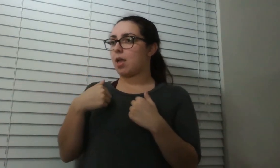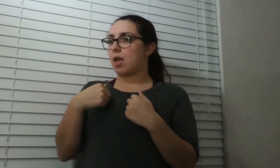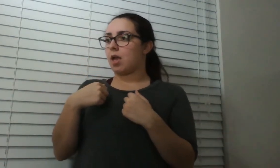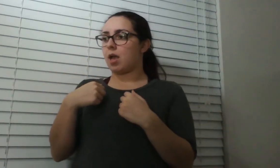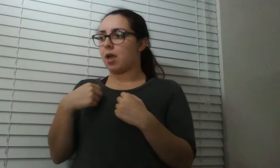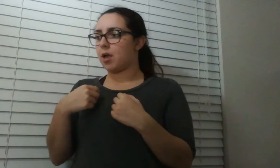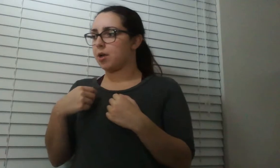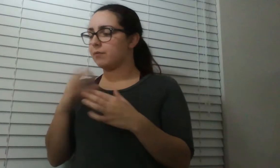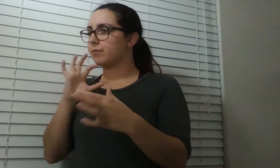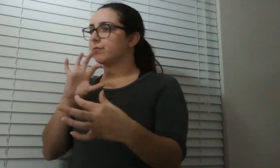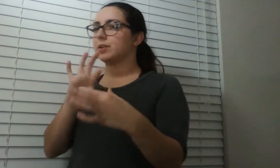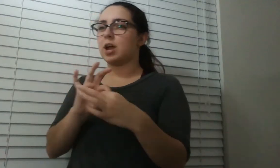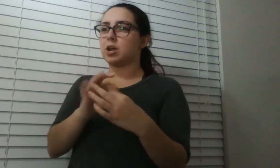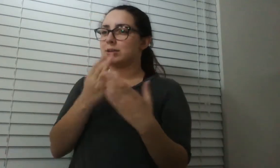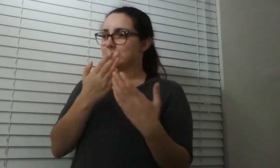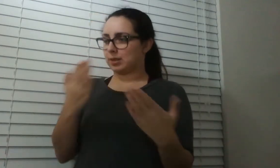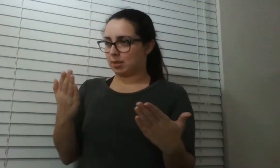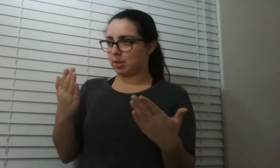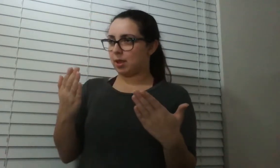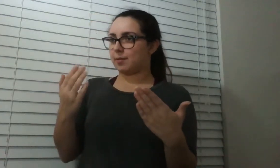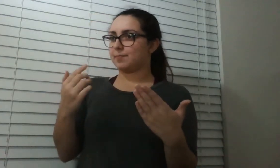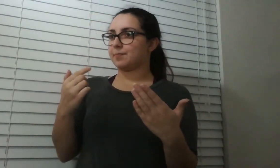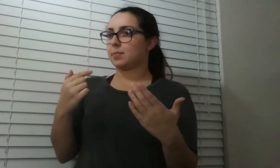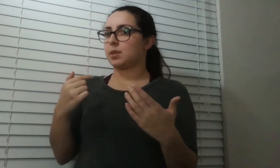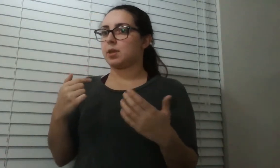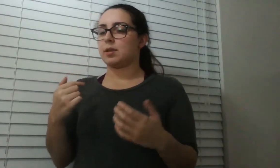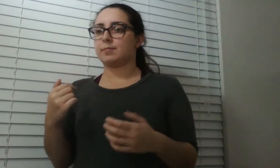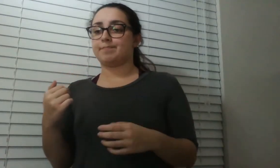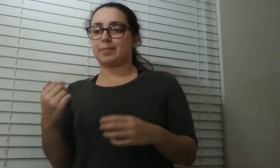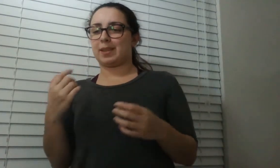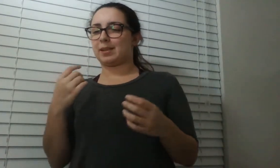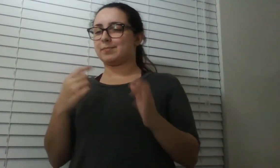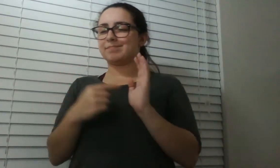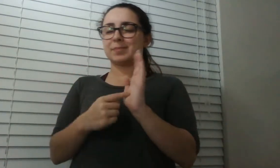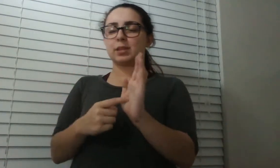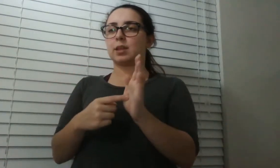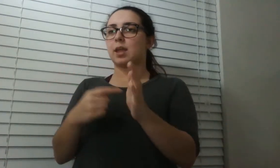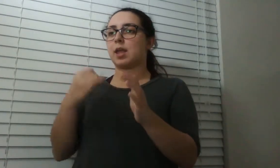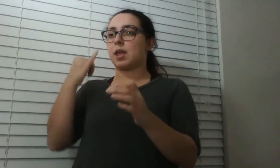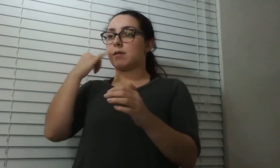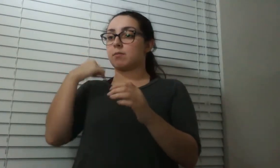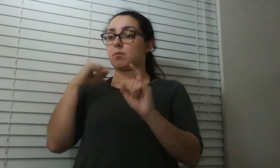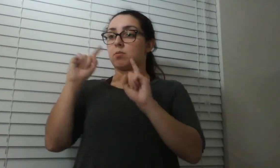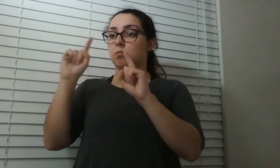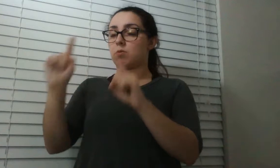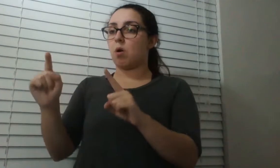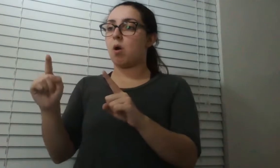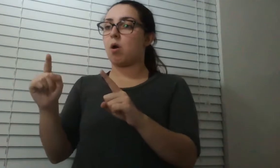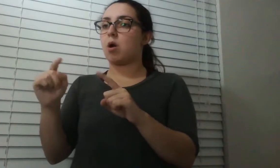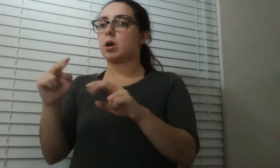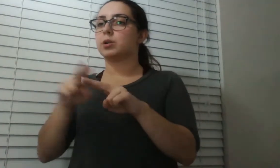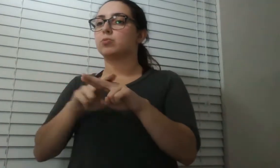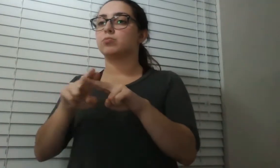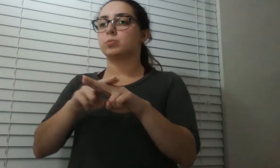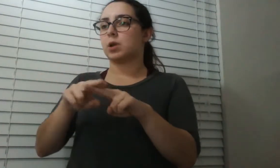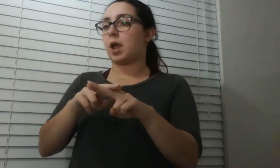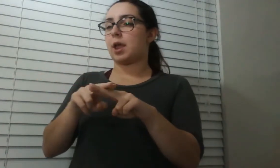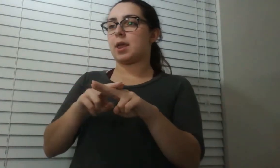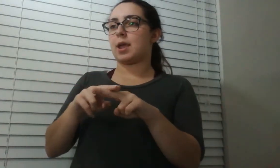my girlfriend, and the railroad man gives me the ticket, and it turns out to be a fabulous date. Then I put the ticket in my pocket,